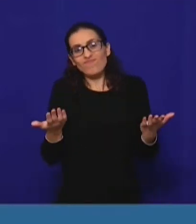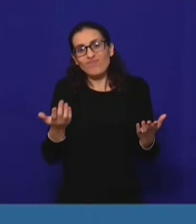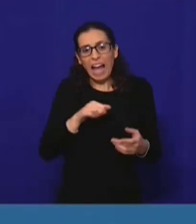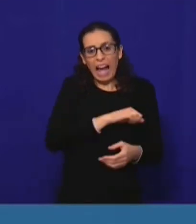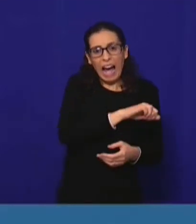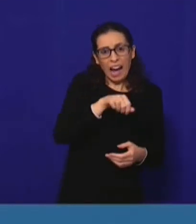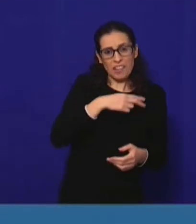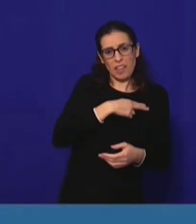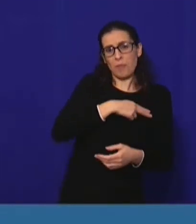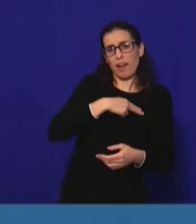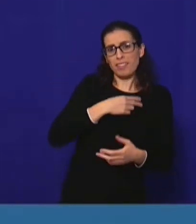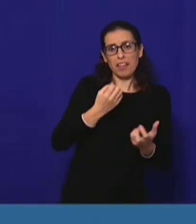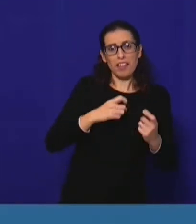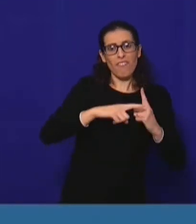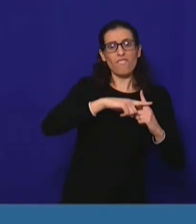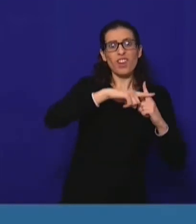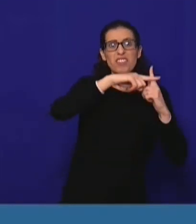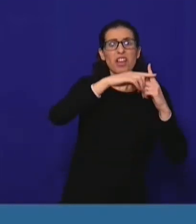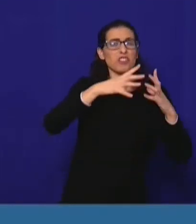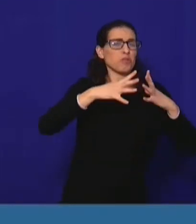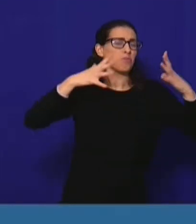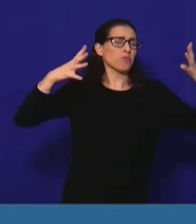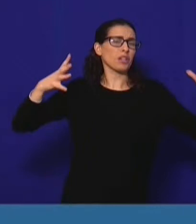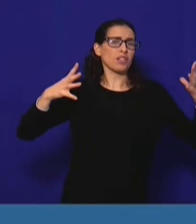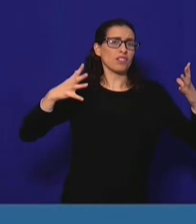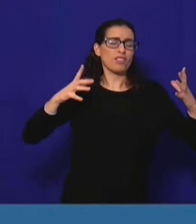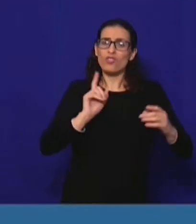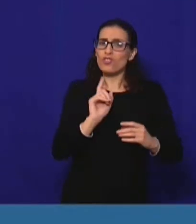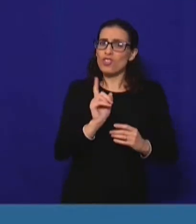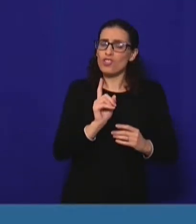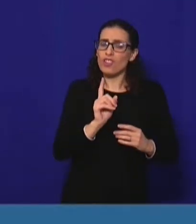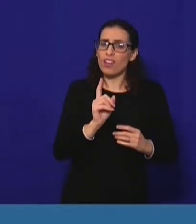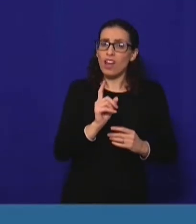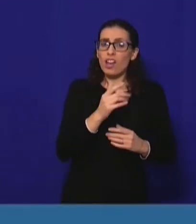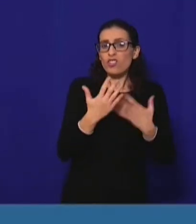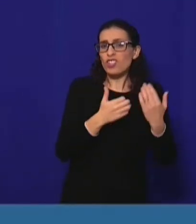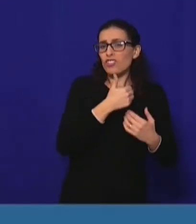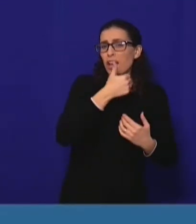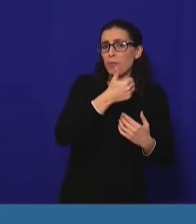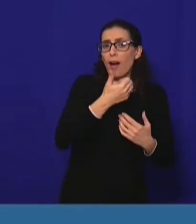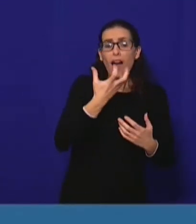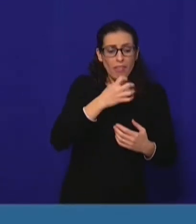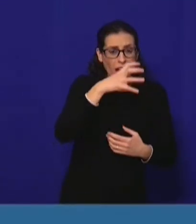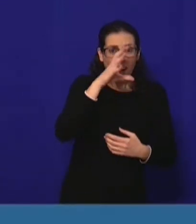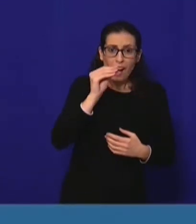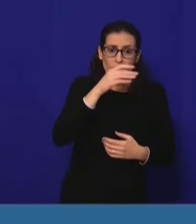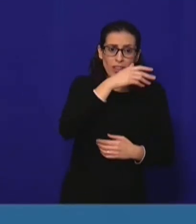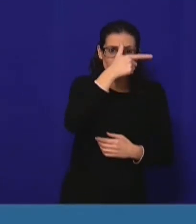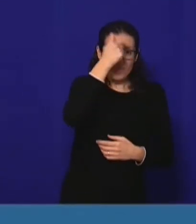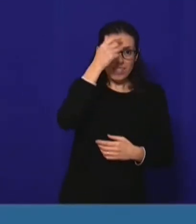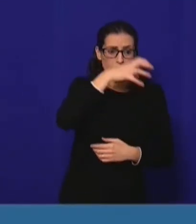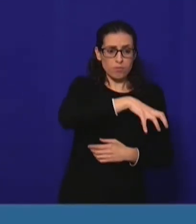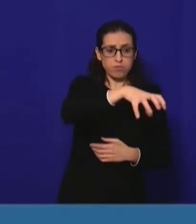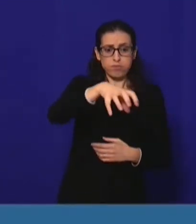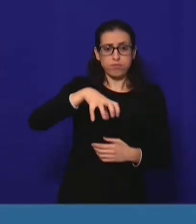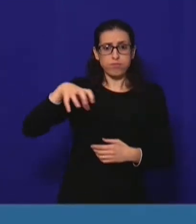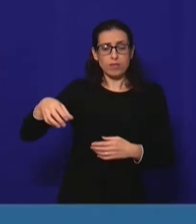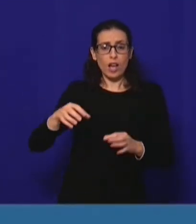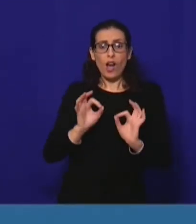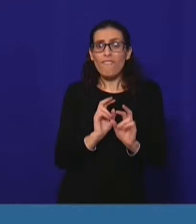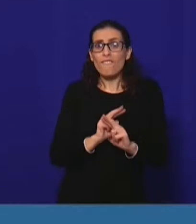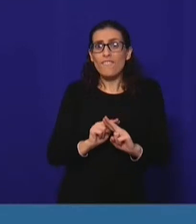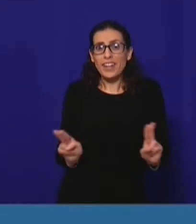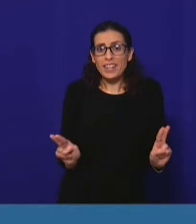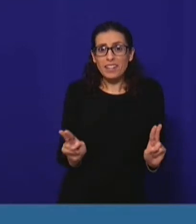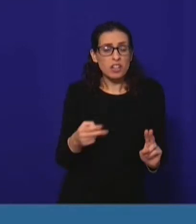rajtu għandna swabbing centers ma' kull imkien. U allura aċċess għalihom qiegħed hemmhekk, aċċess li huwa b'xejn, u allura